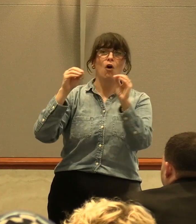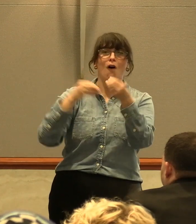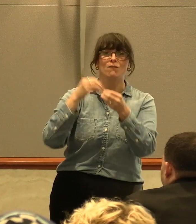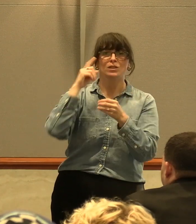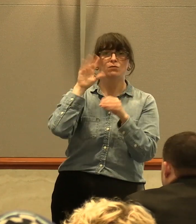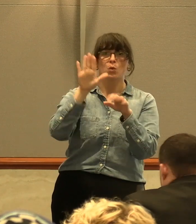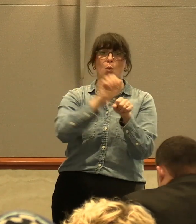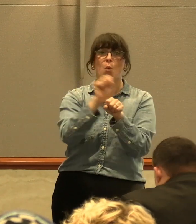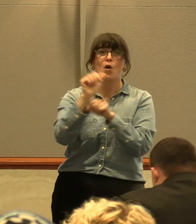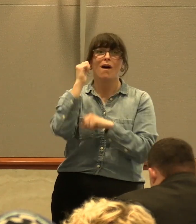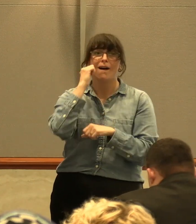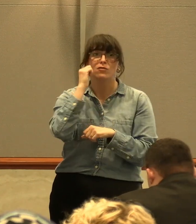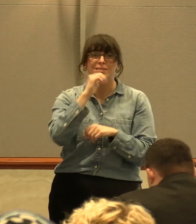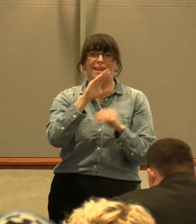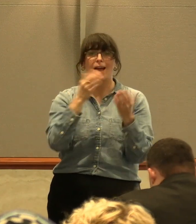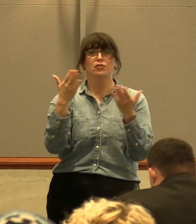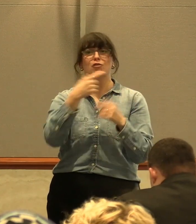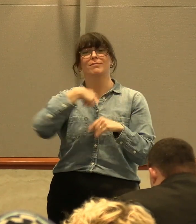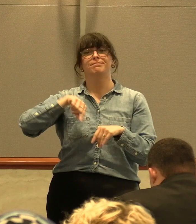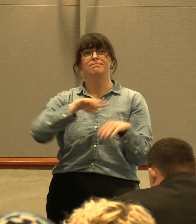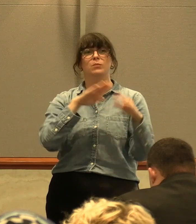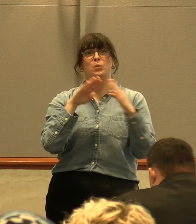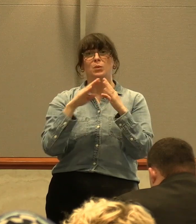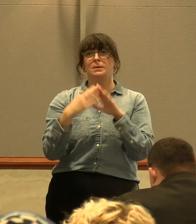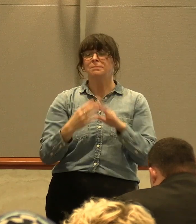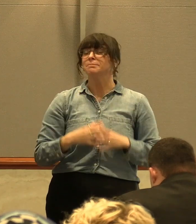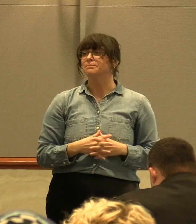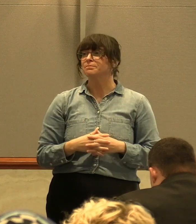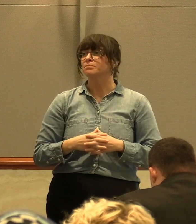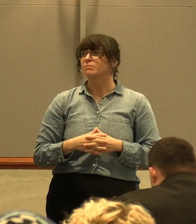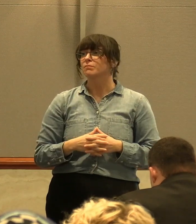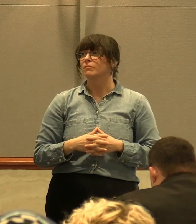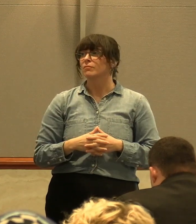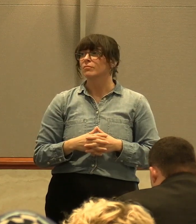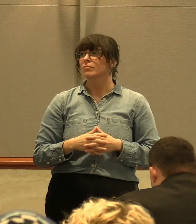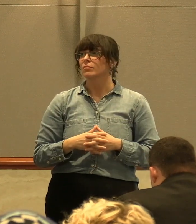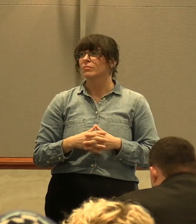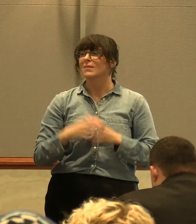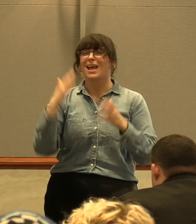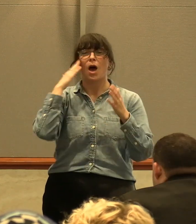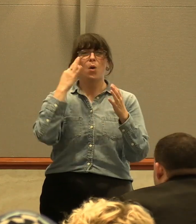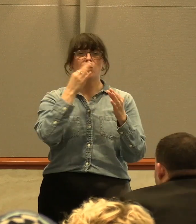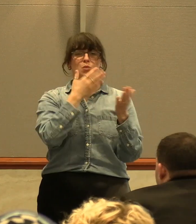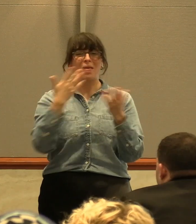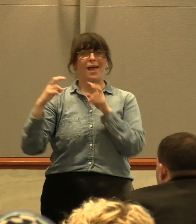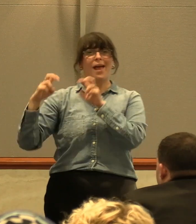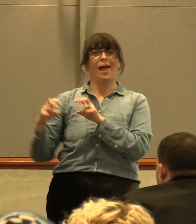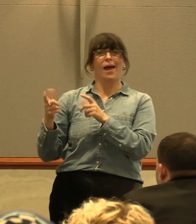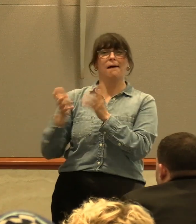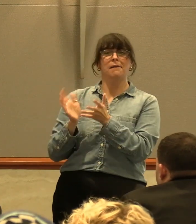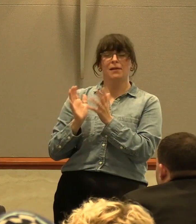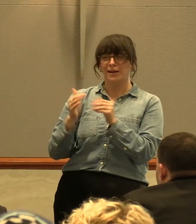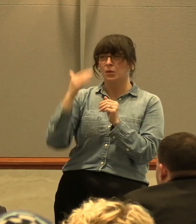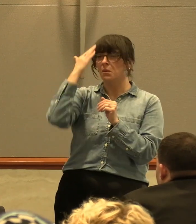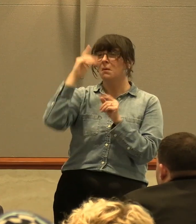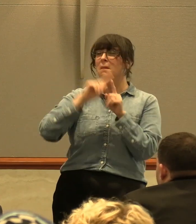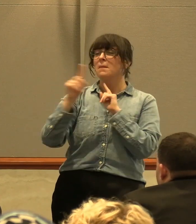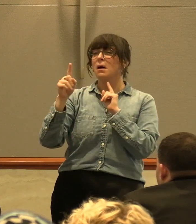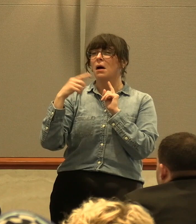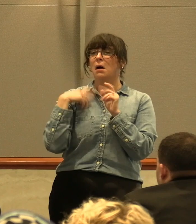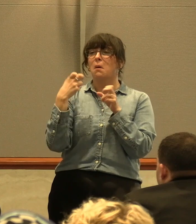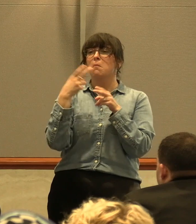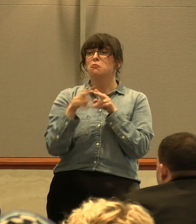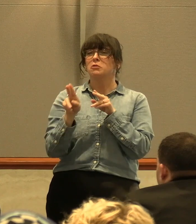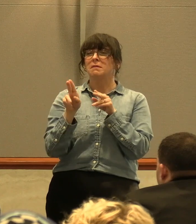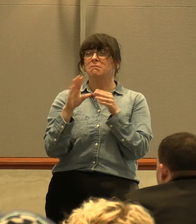you do every day in serving in our community. I know we're going to have a little conversation up here, but let me just make a couple of